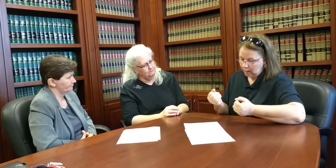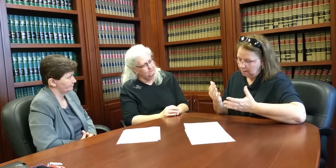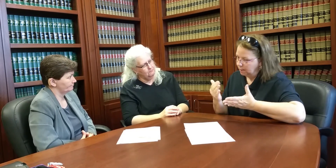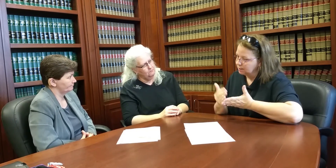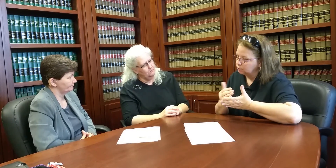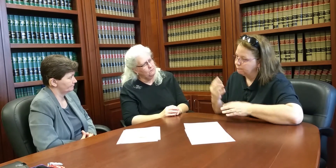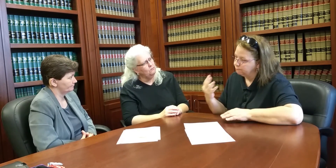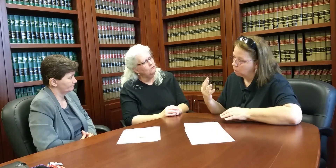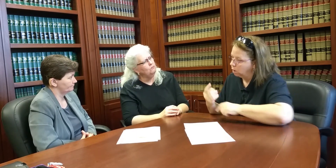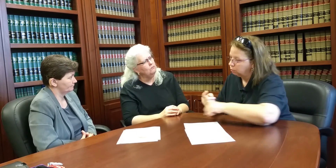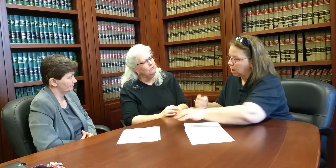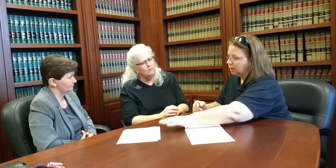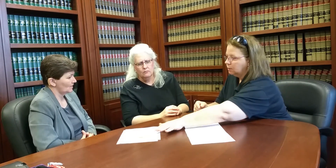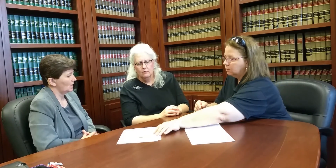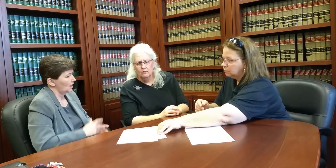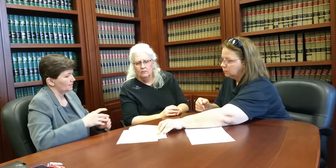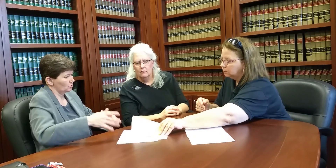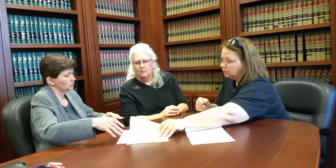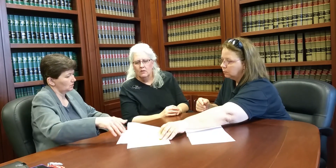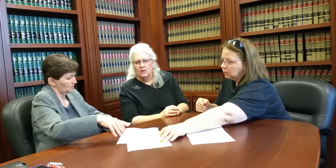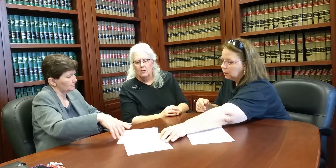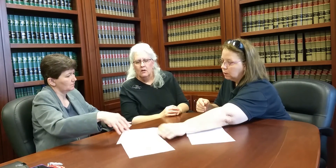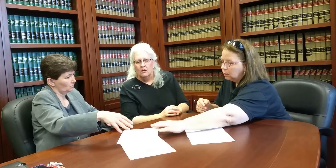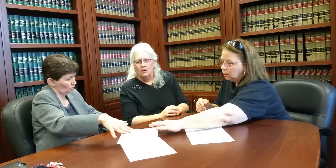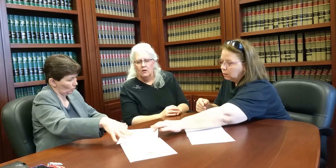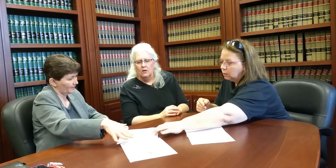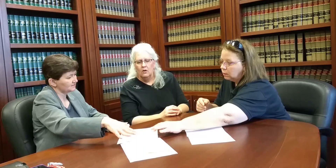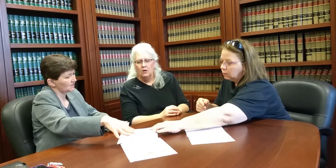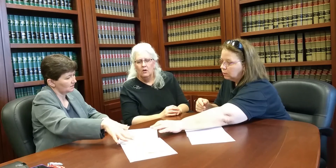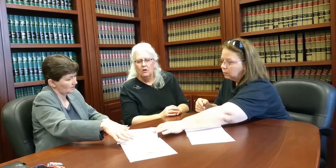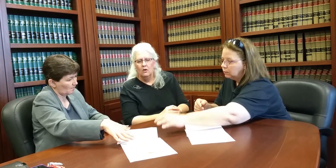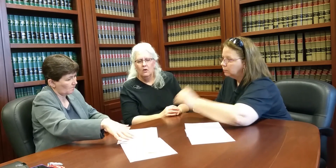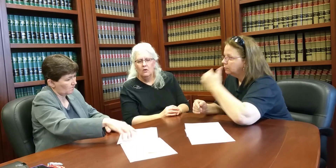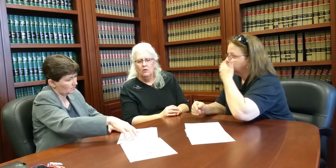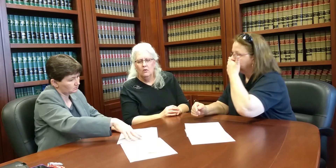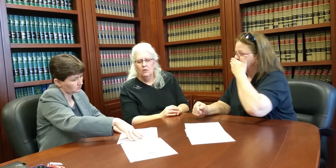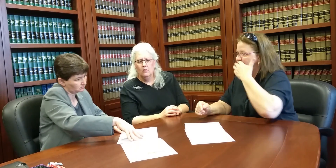How much of for like There's one is the